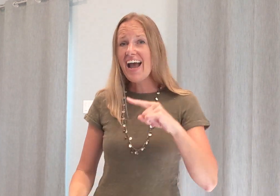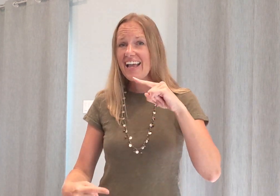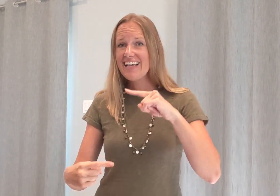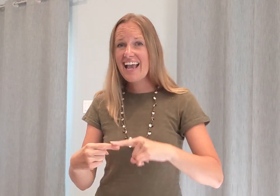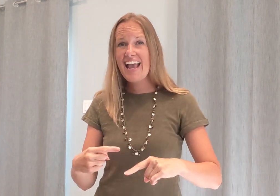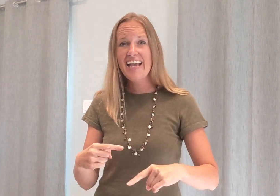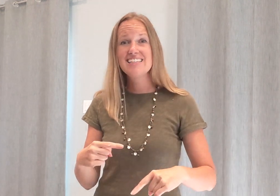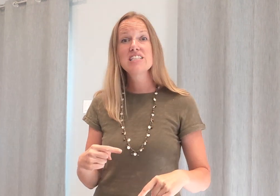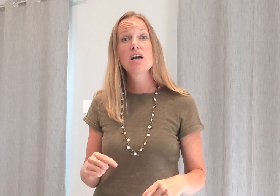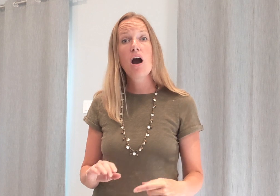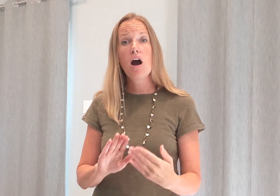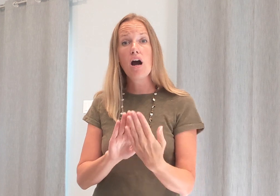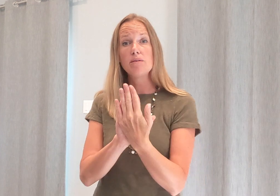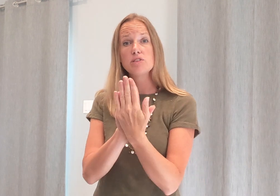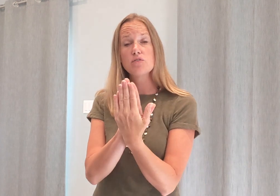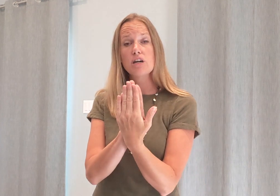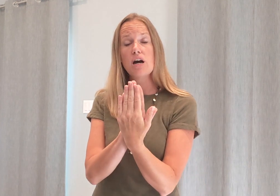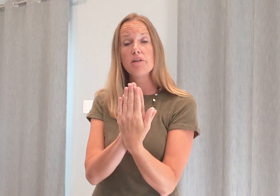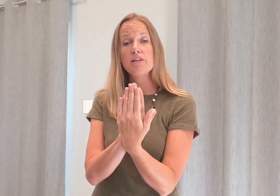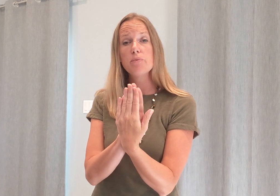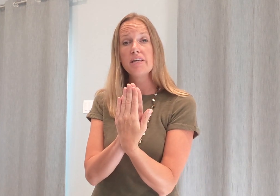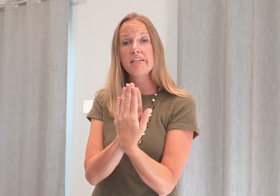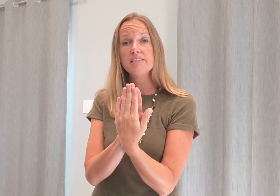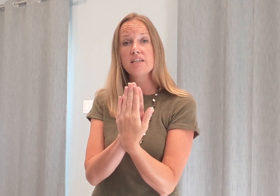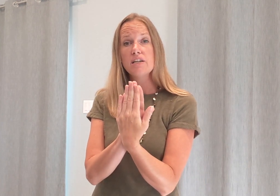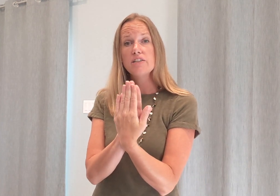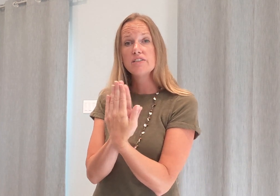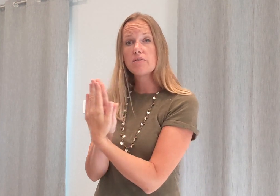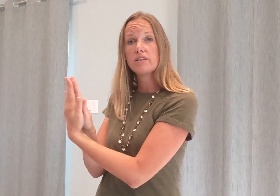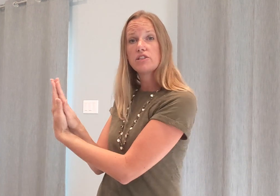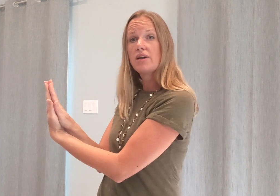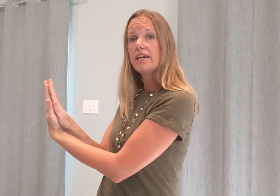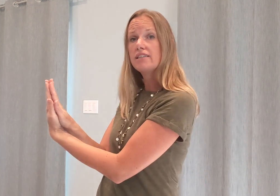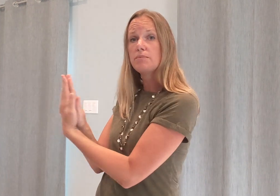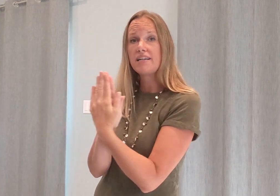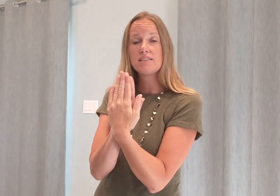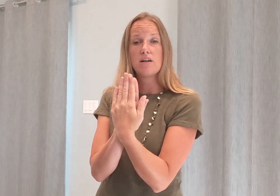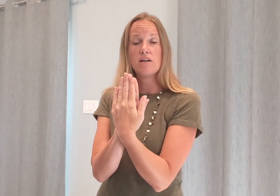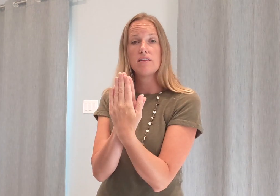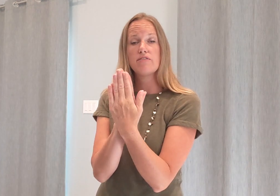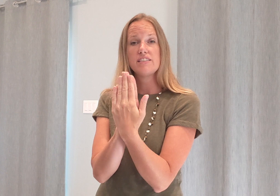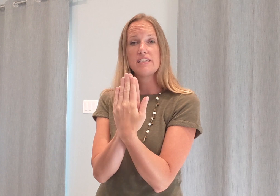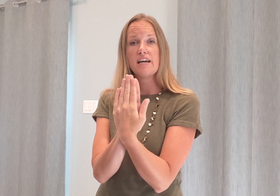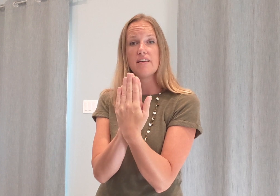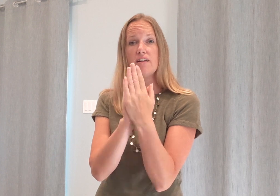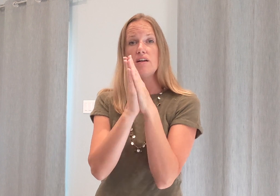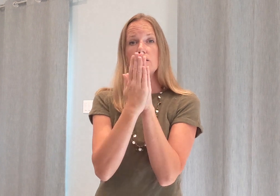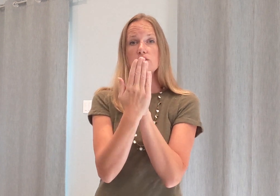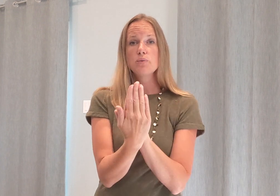I can't calm. So for calm, we're going to do peace. You start with 2 hands back, or the fronts together,